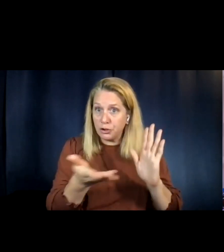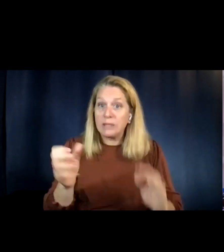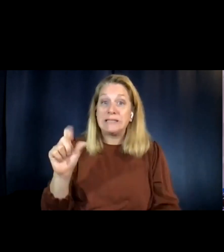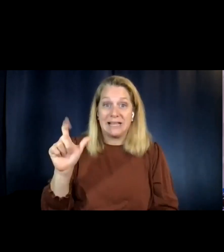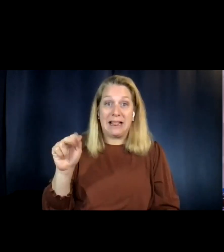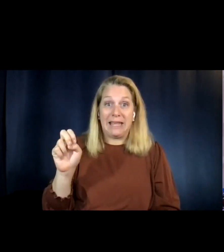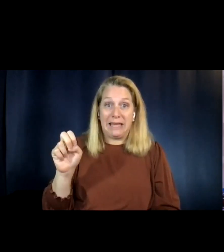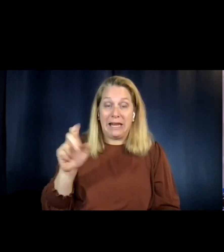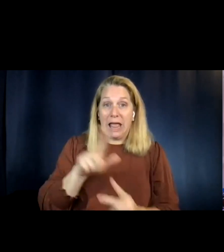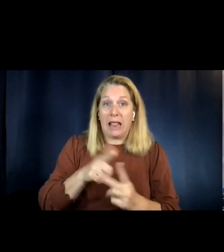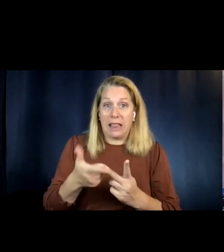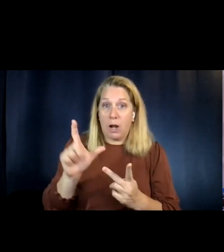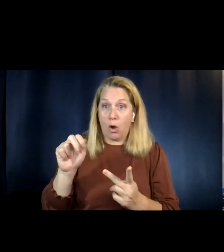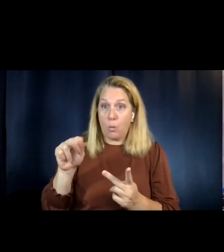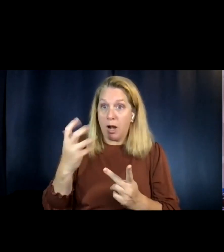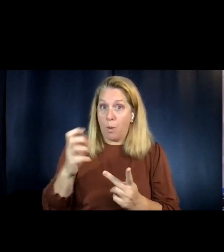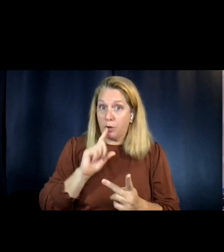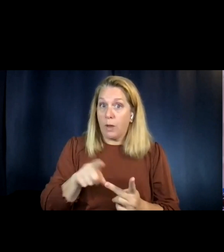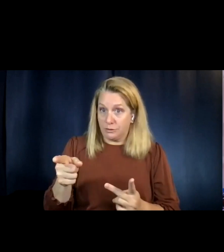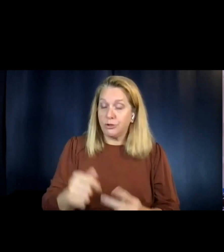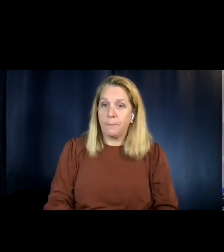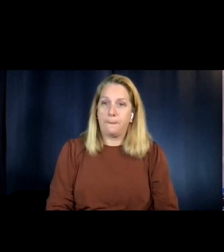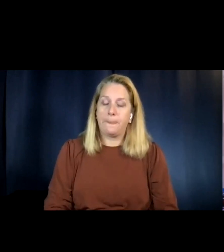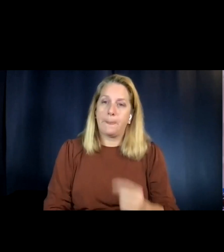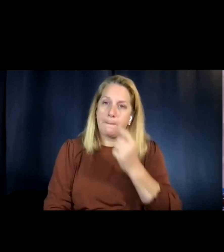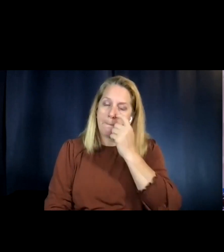Celine, and then Lorena.